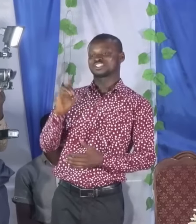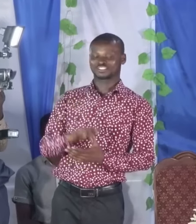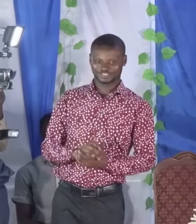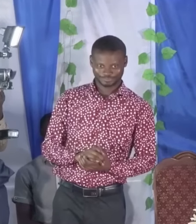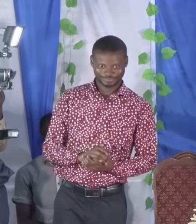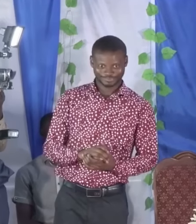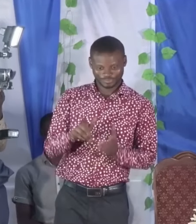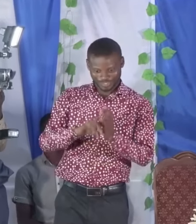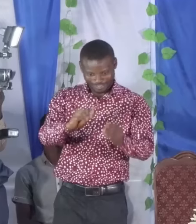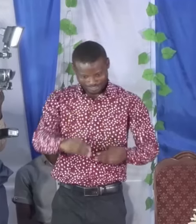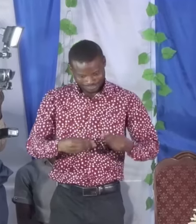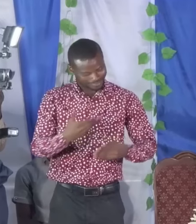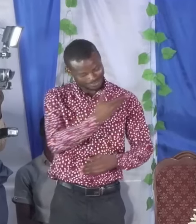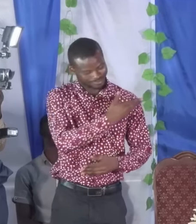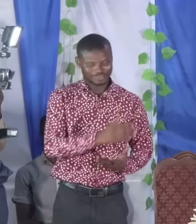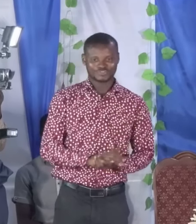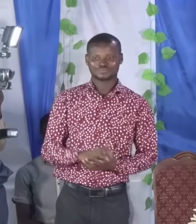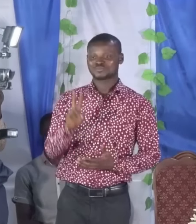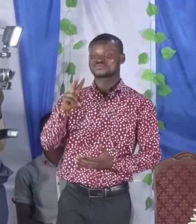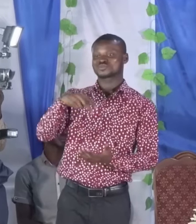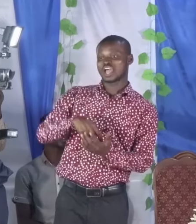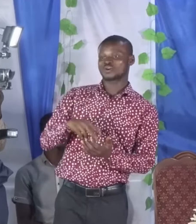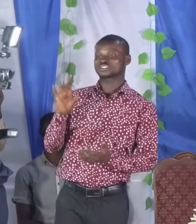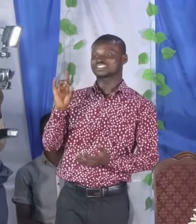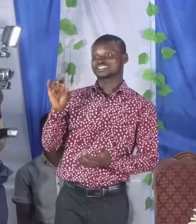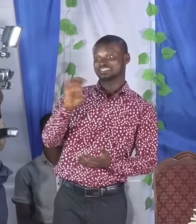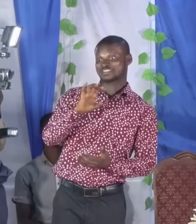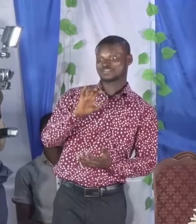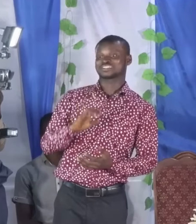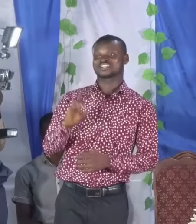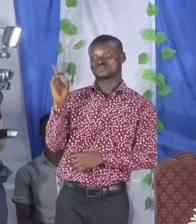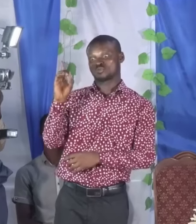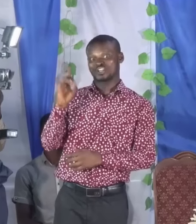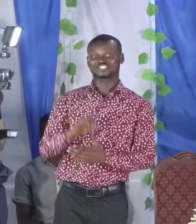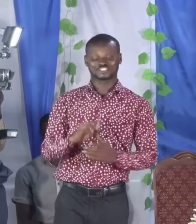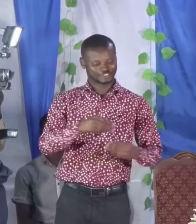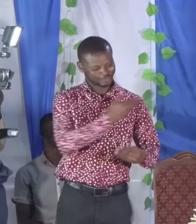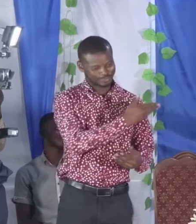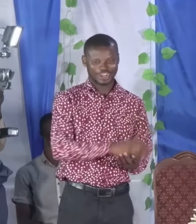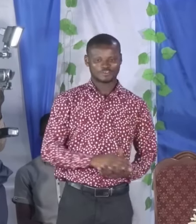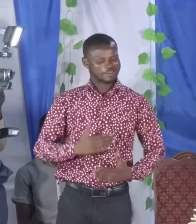de sika na mame. Mani age. Me pabi ya ponta makofie.